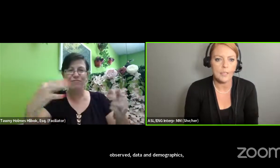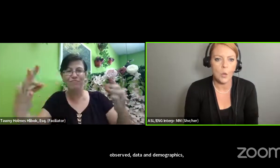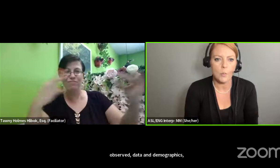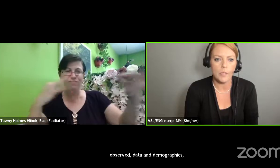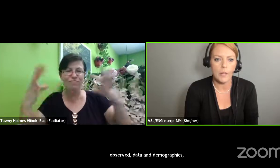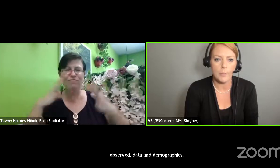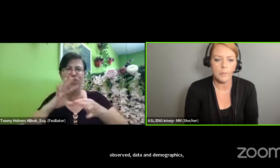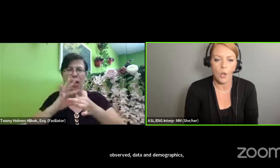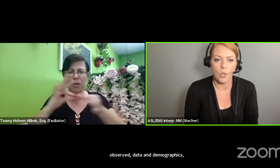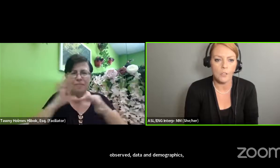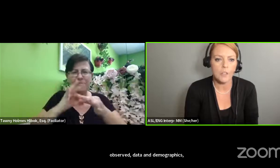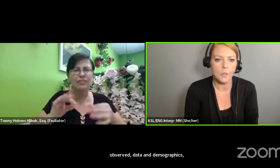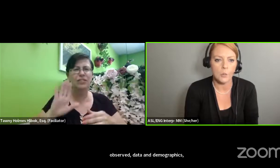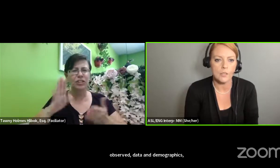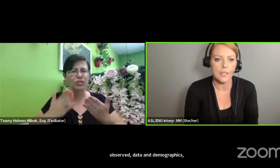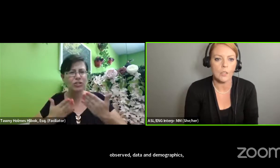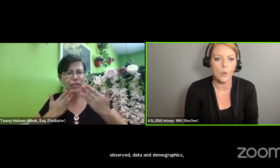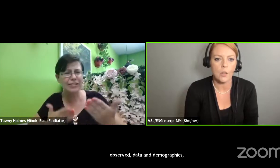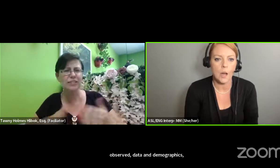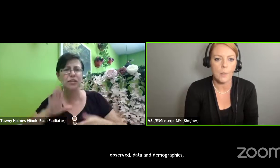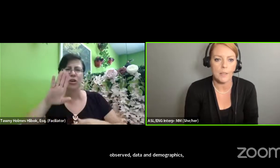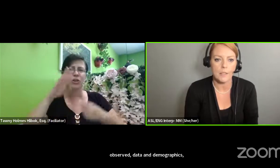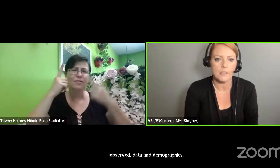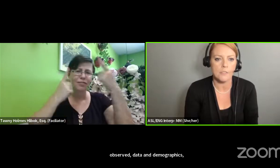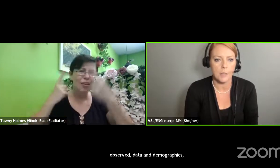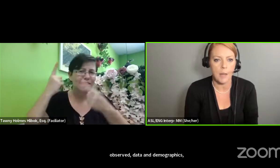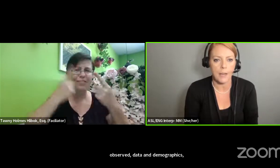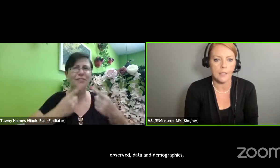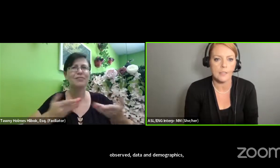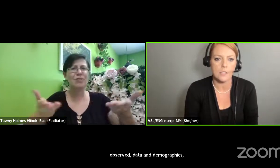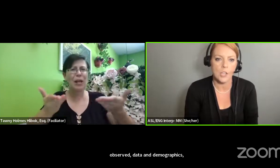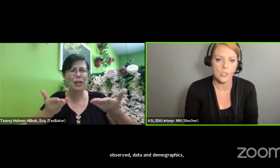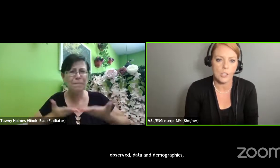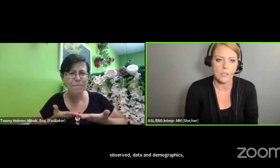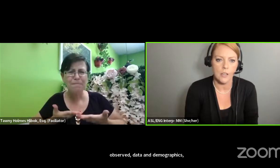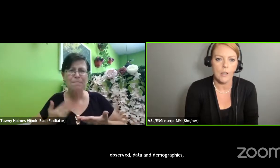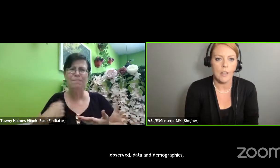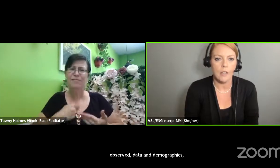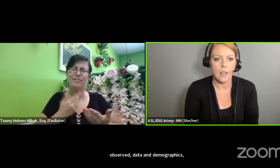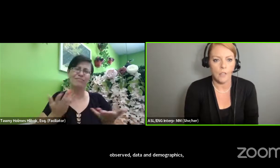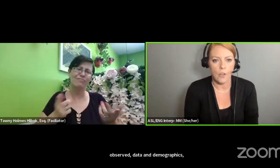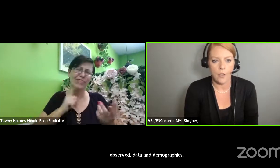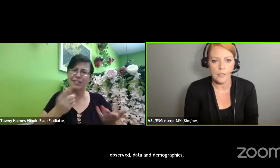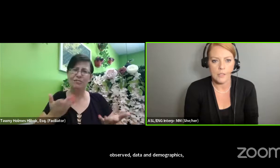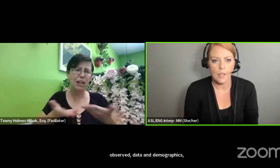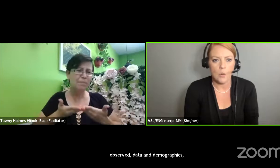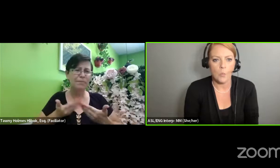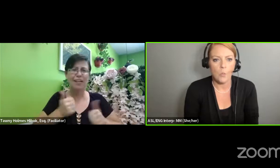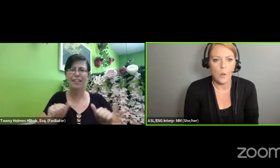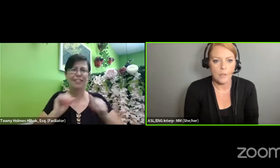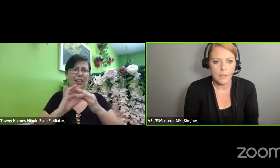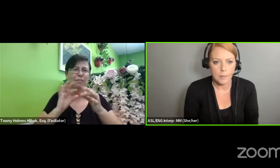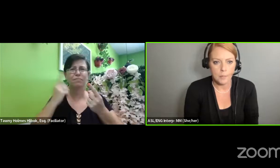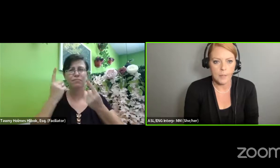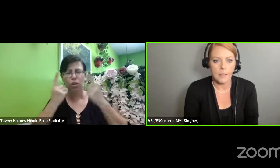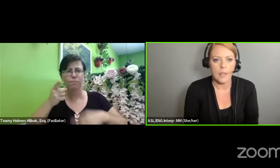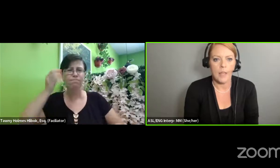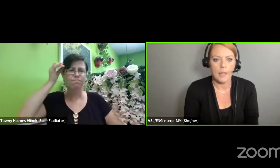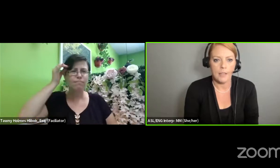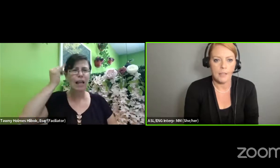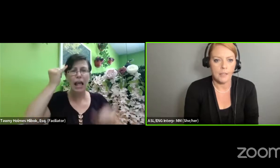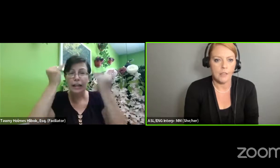would like to open it up to all of you to get your comments, feedback, suggestion, and thoughts. We